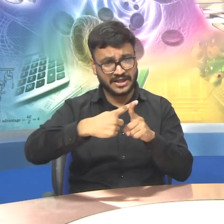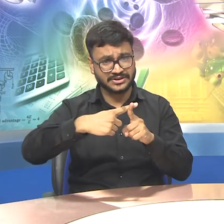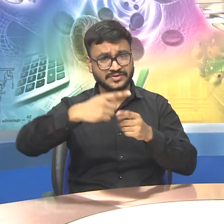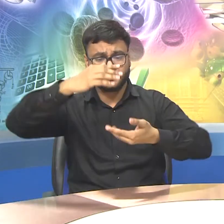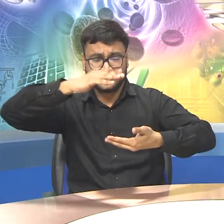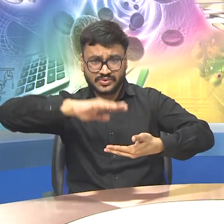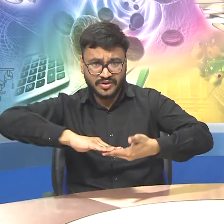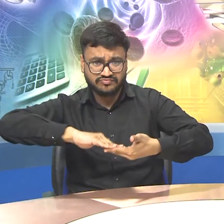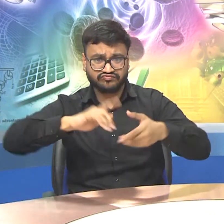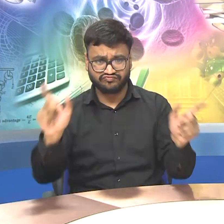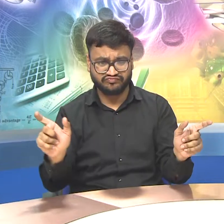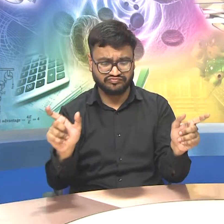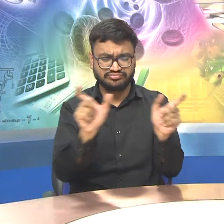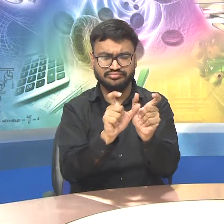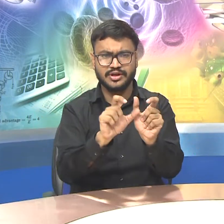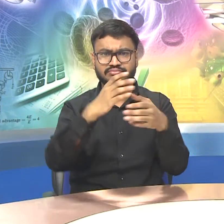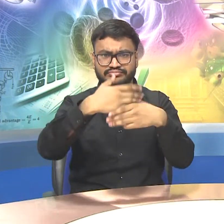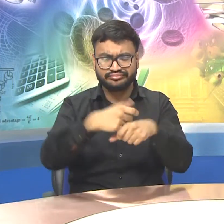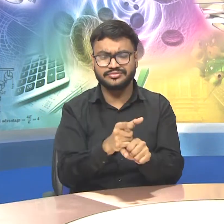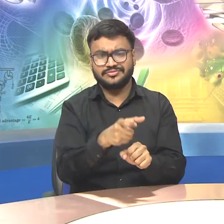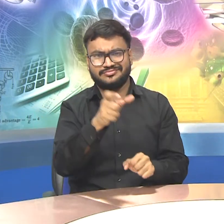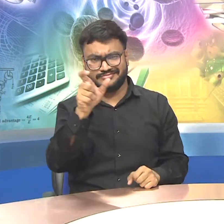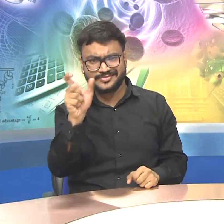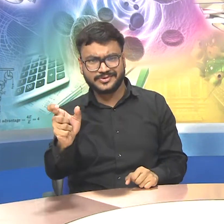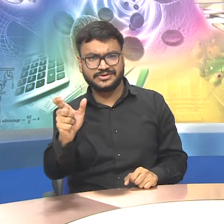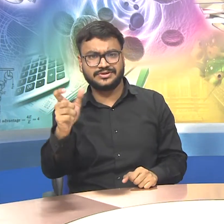Next, the sign of woman along with the marry,